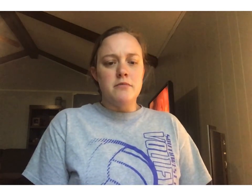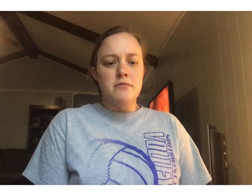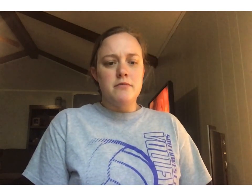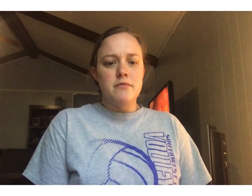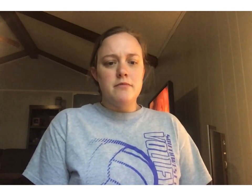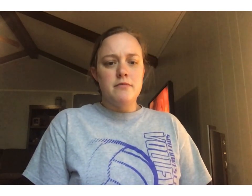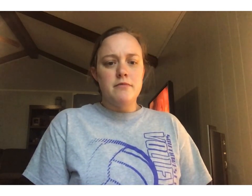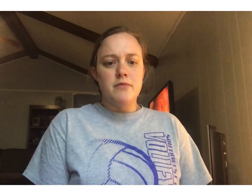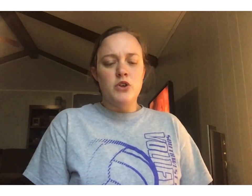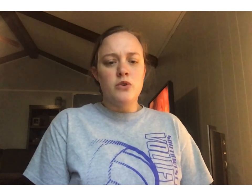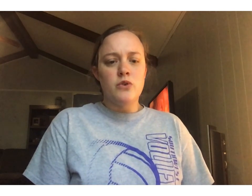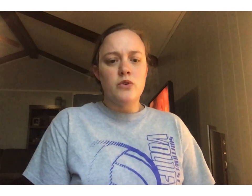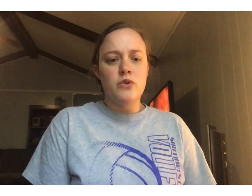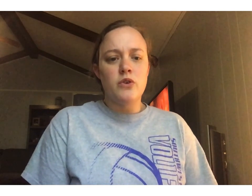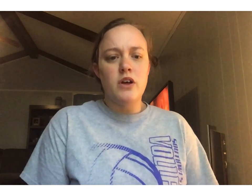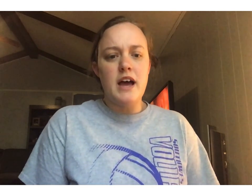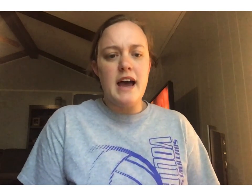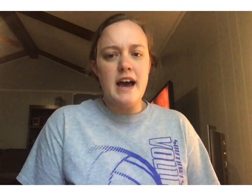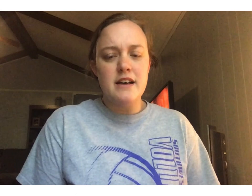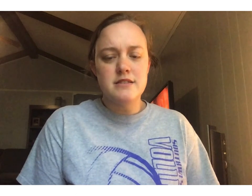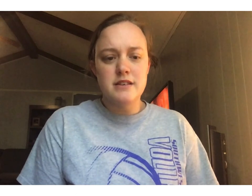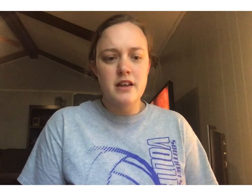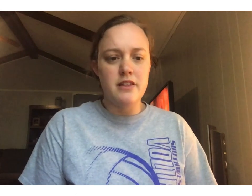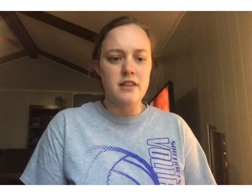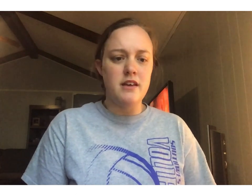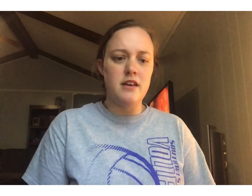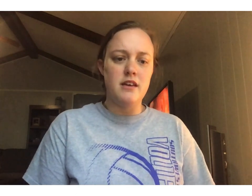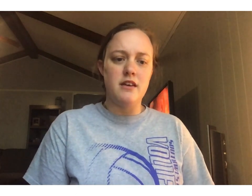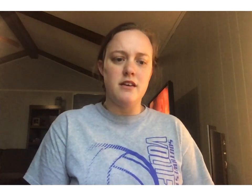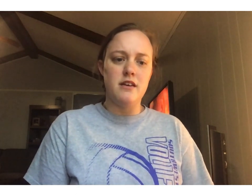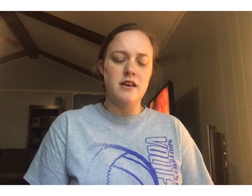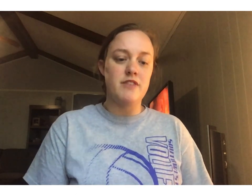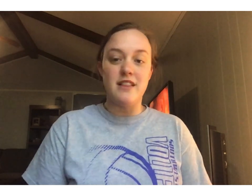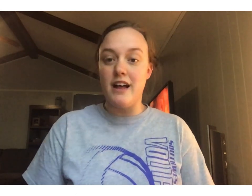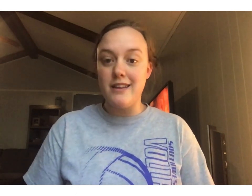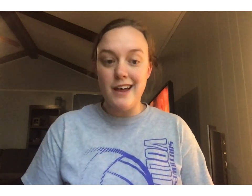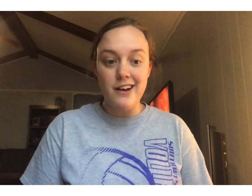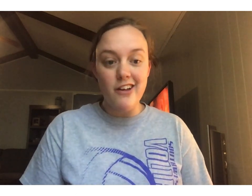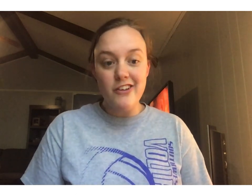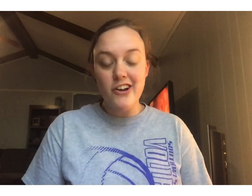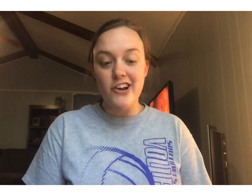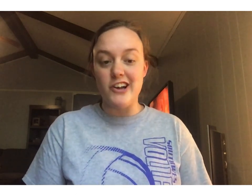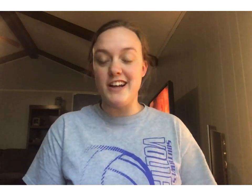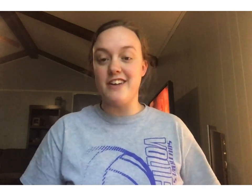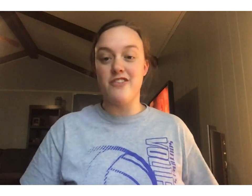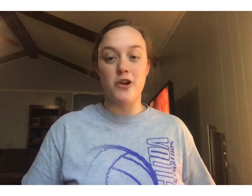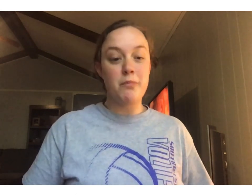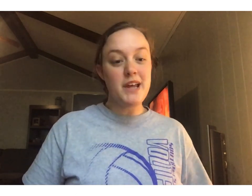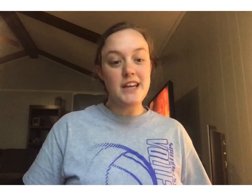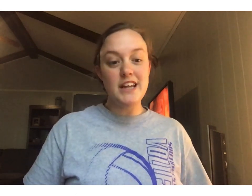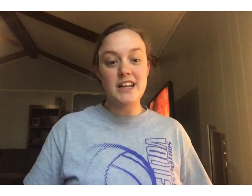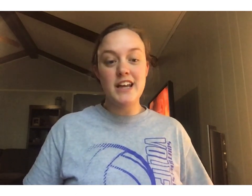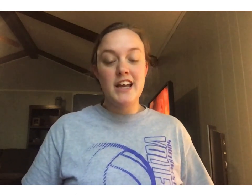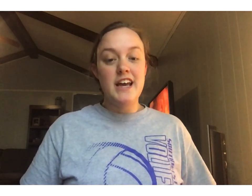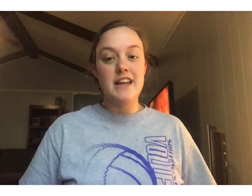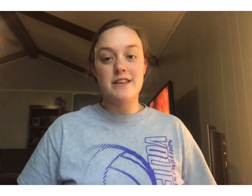Then you'll ask if they like that color, you're going to give your opinion and